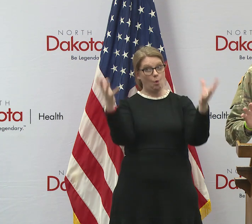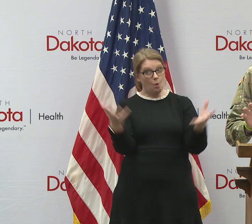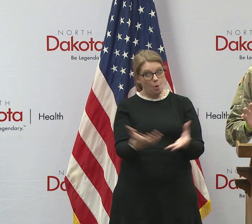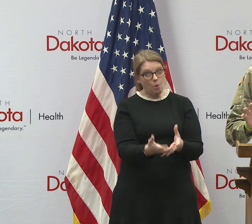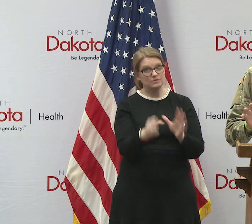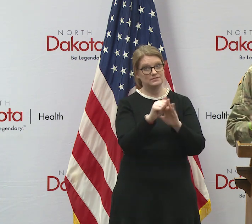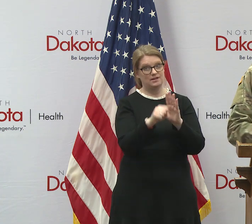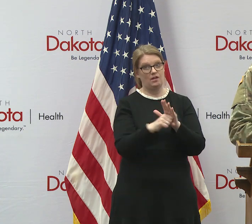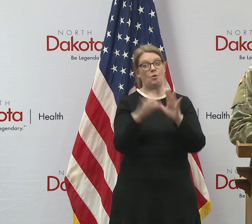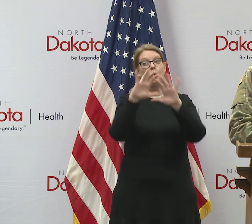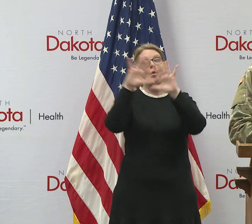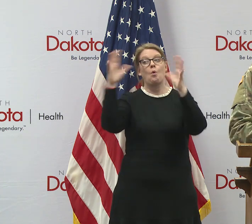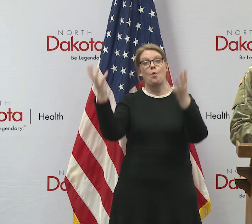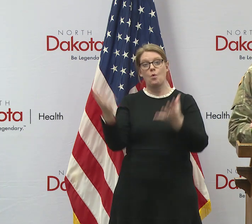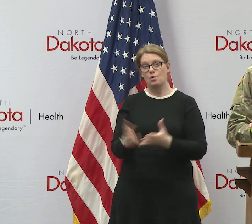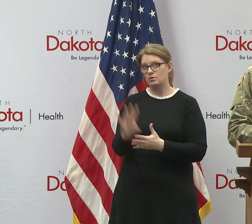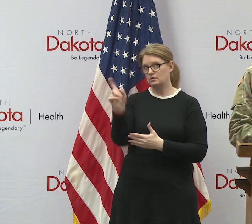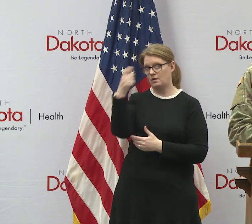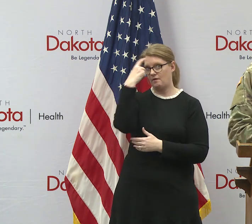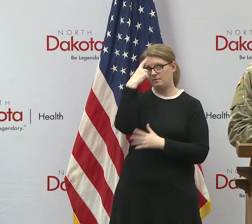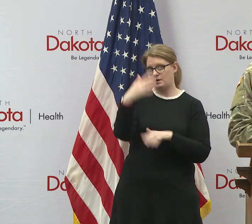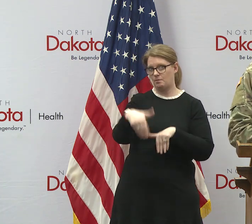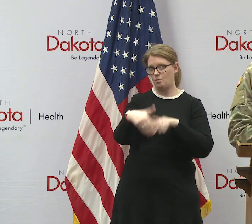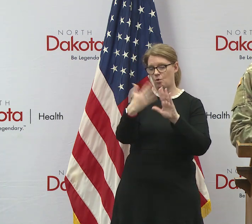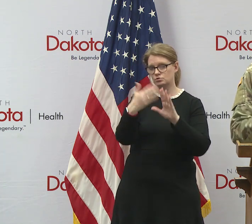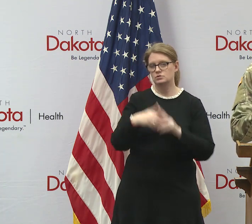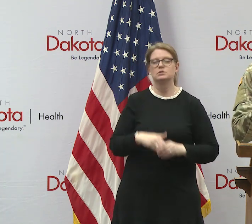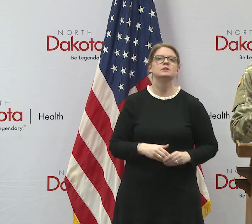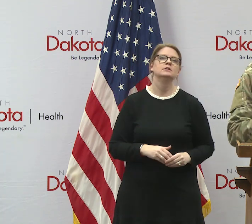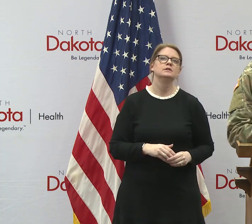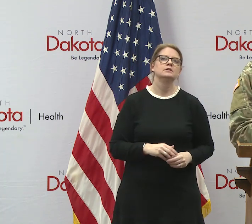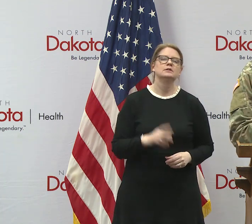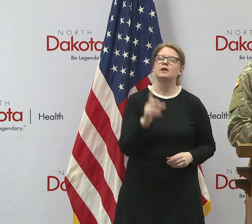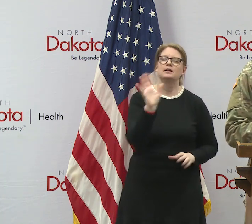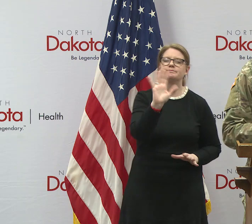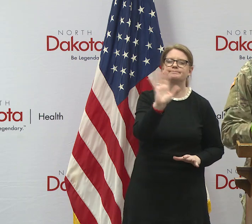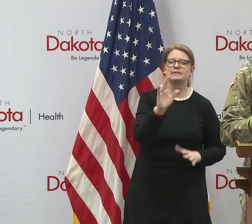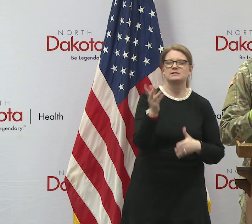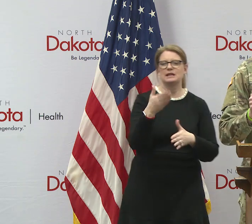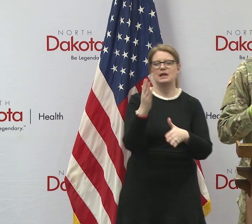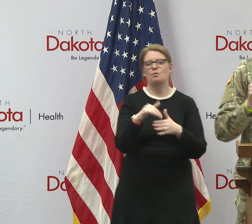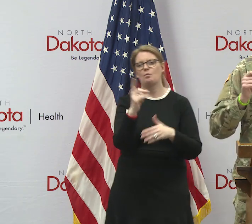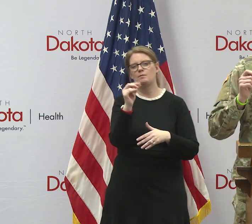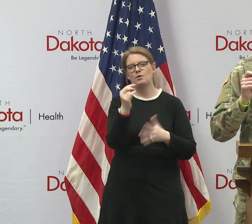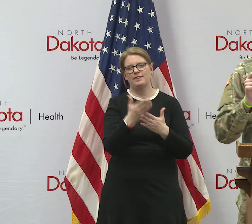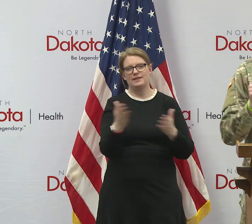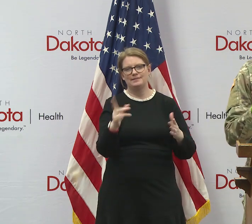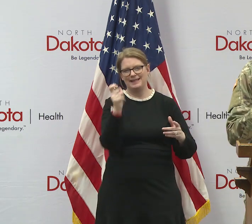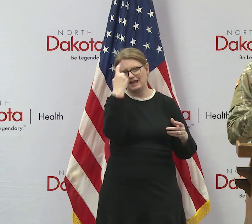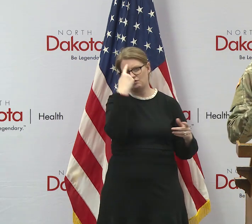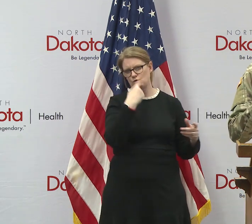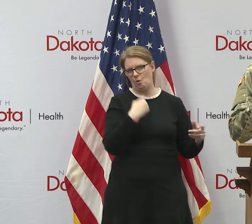of government approach. And the one thing I'll probably let me one more thing because the governor told me to say this.